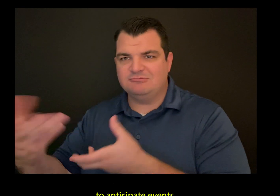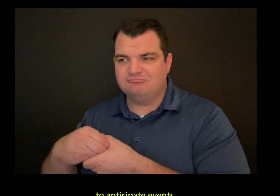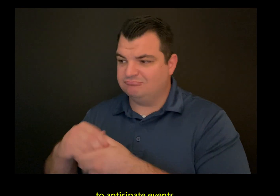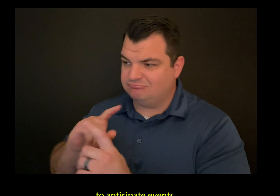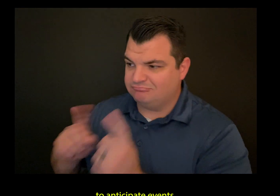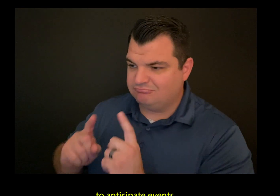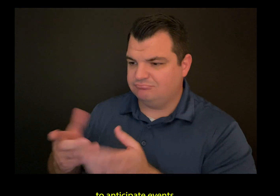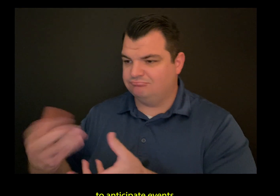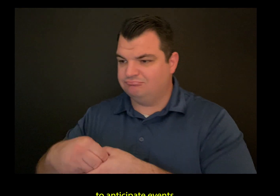anticipate events.